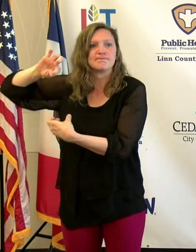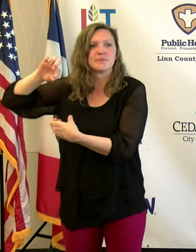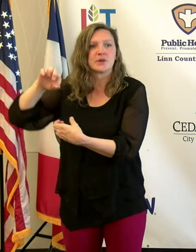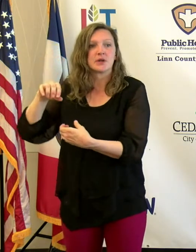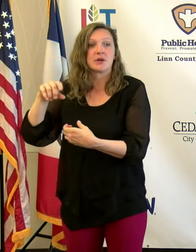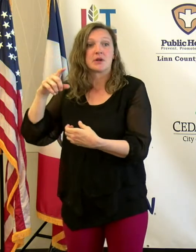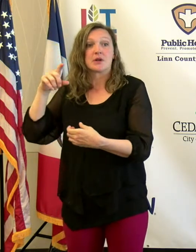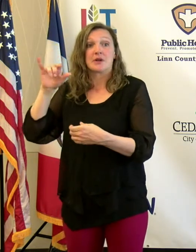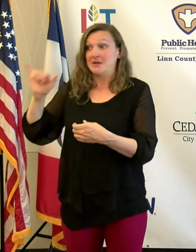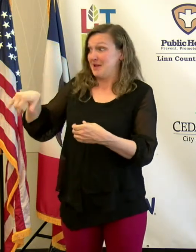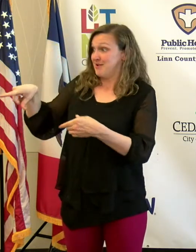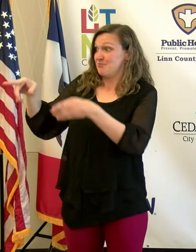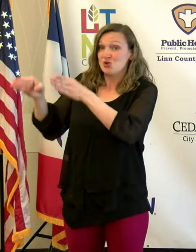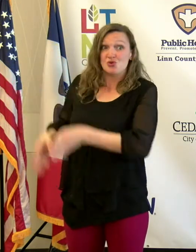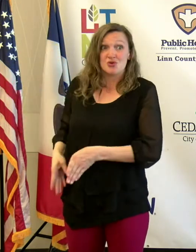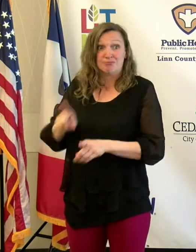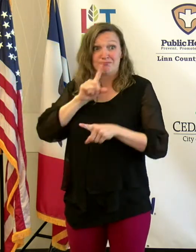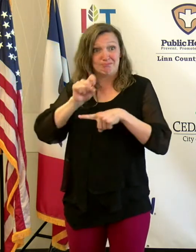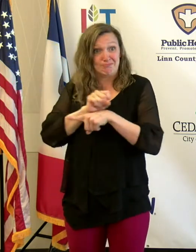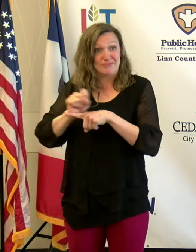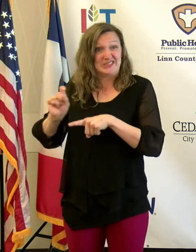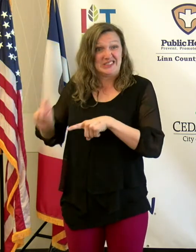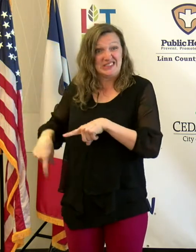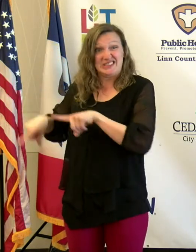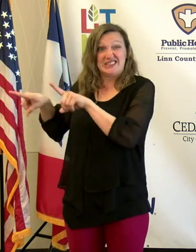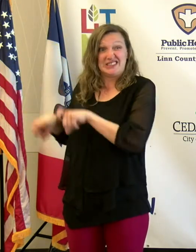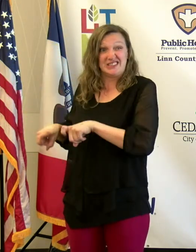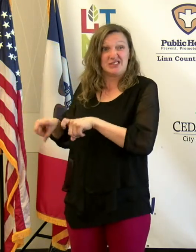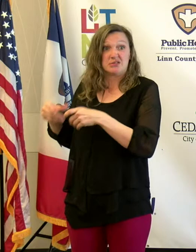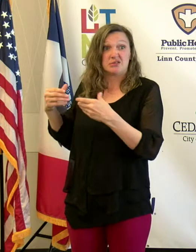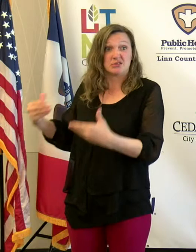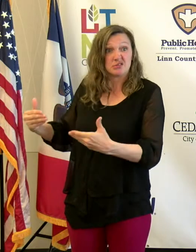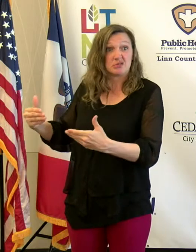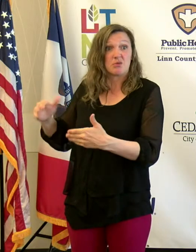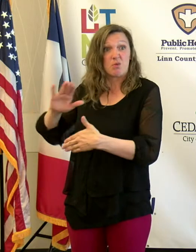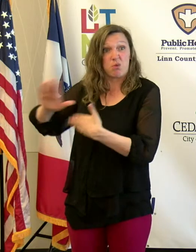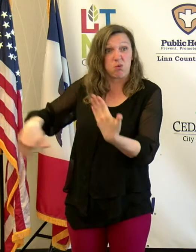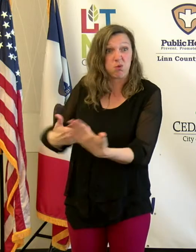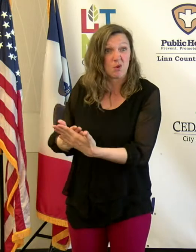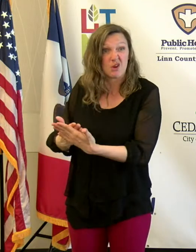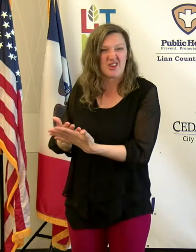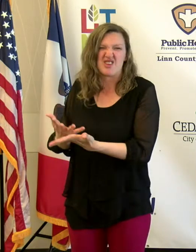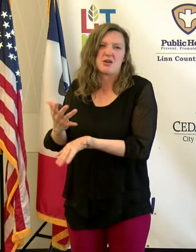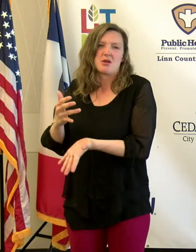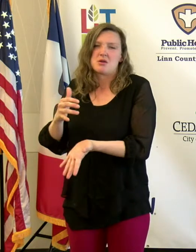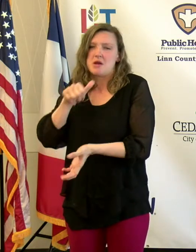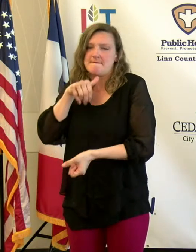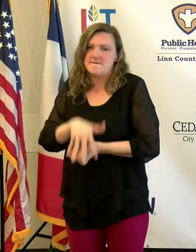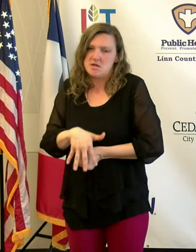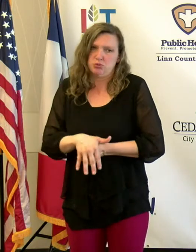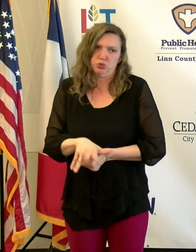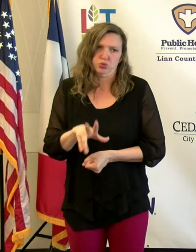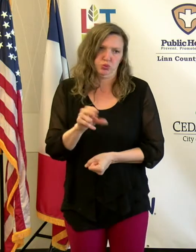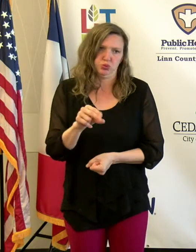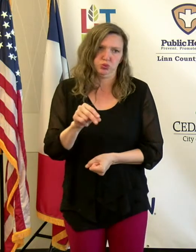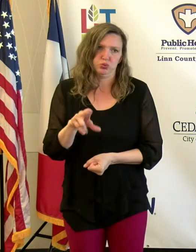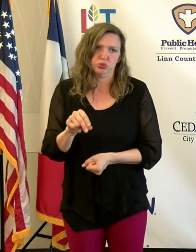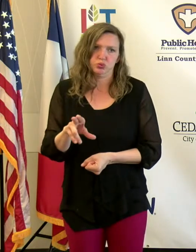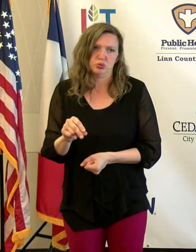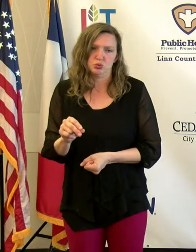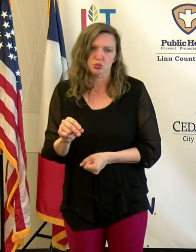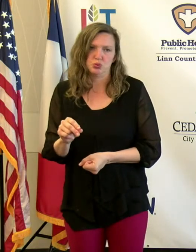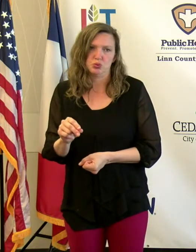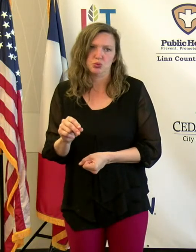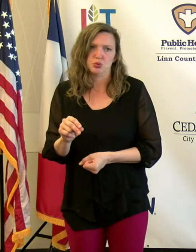mass testing over the whole population right now? Test all of those that are asymptomatic or not, so that we can really see the disease burden? Not at this